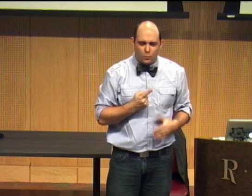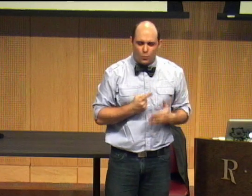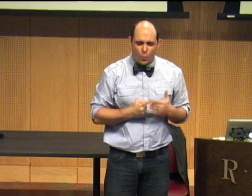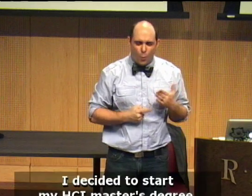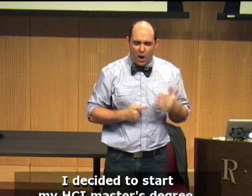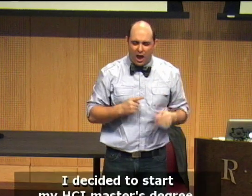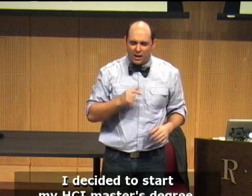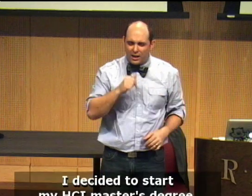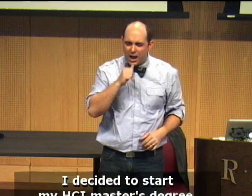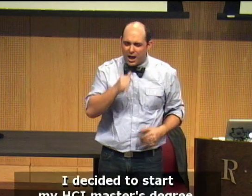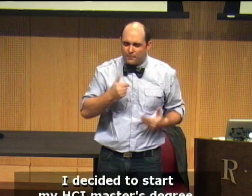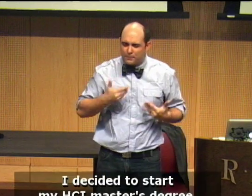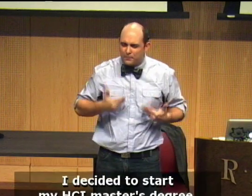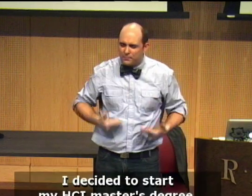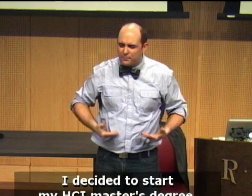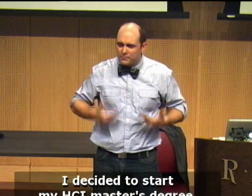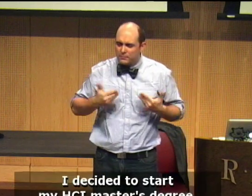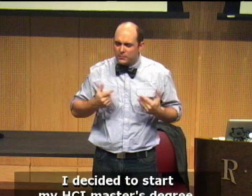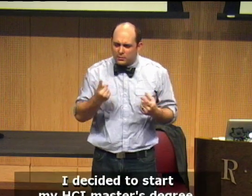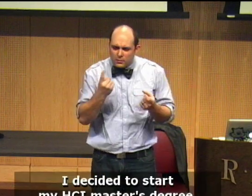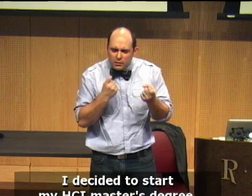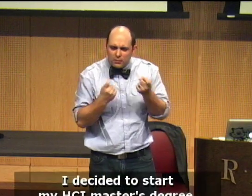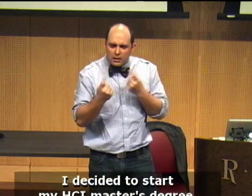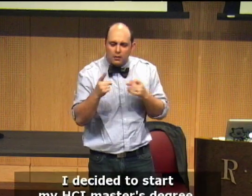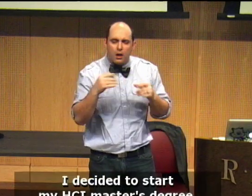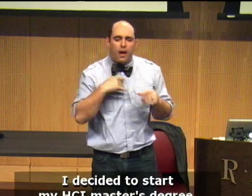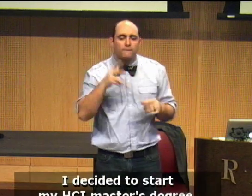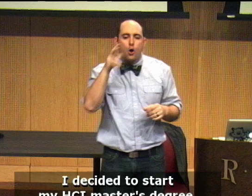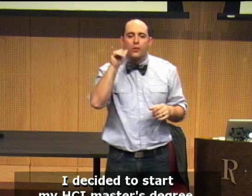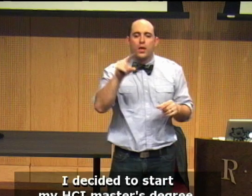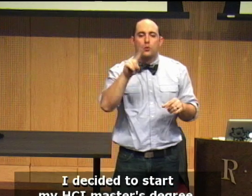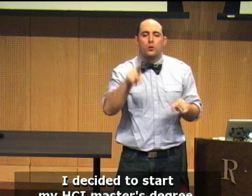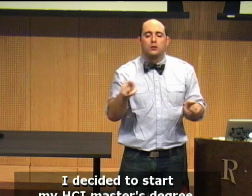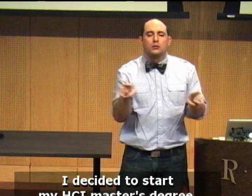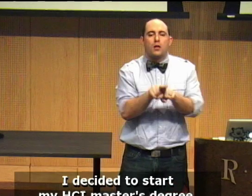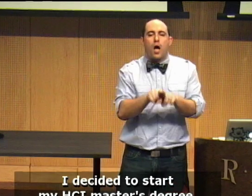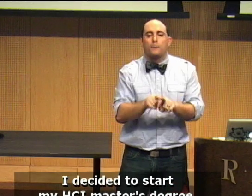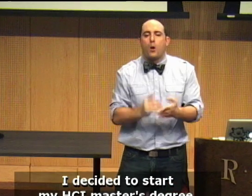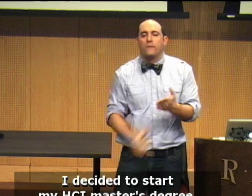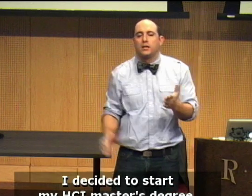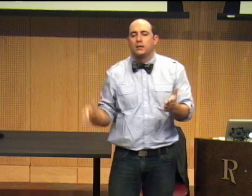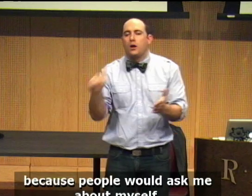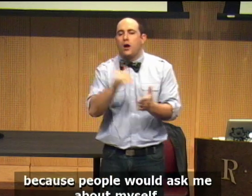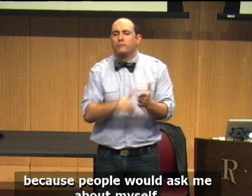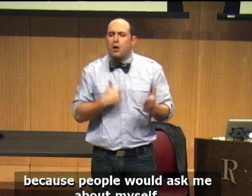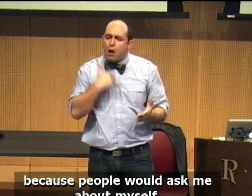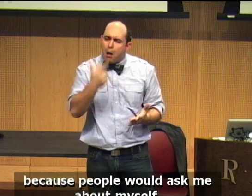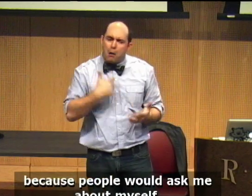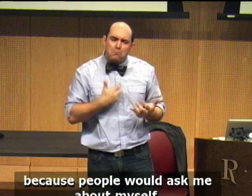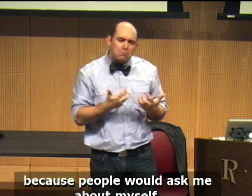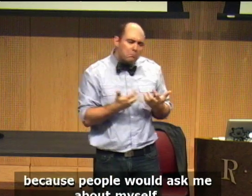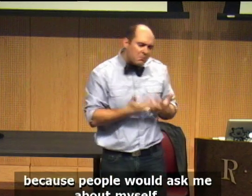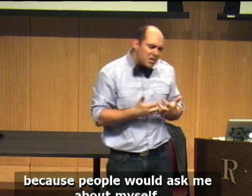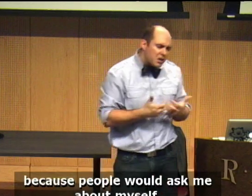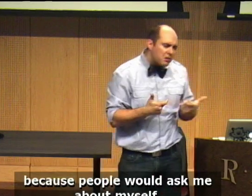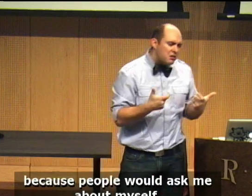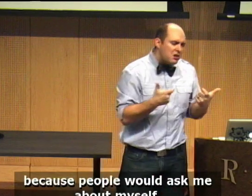I decided to start my HCI master's degree because people would ask me